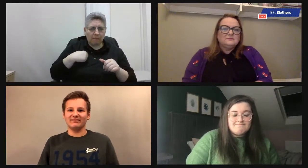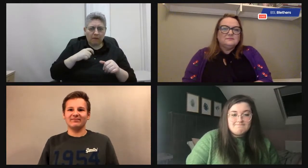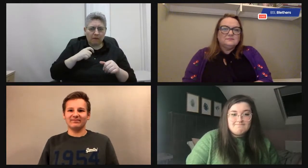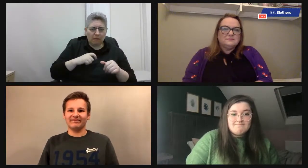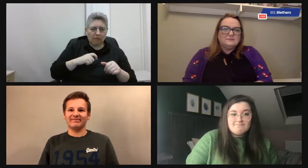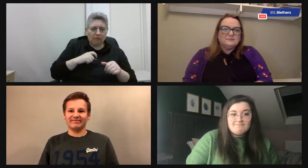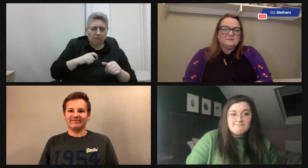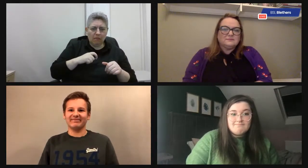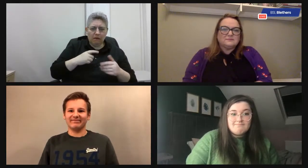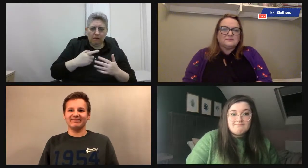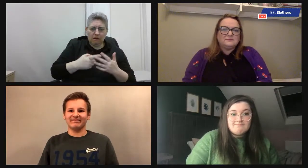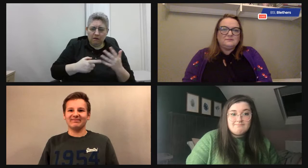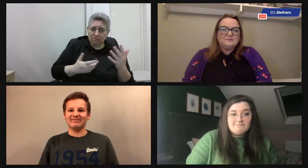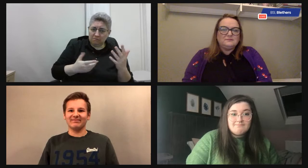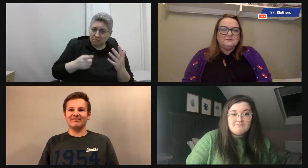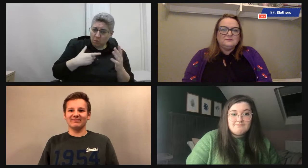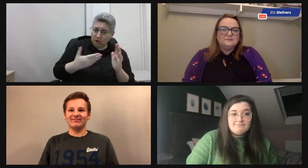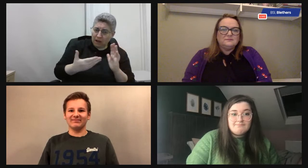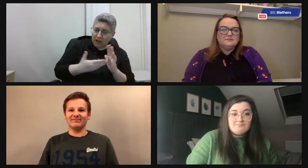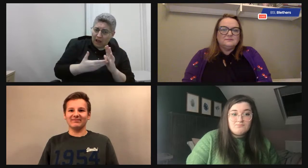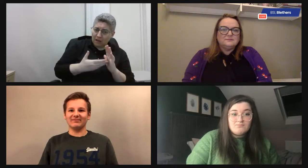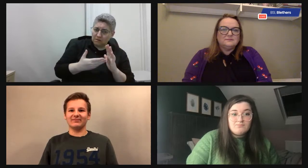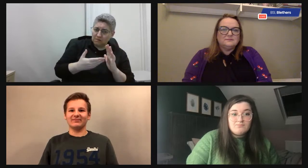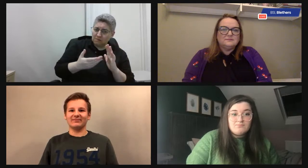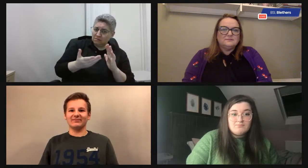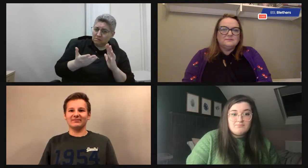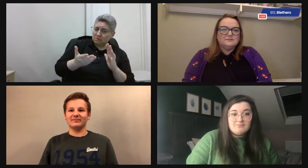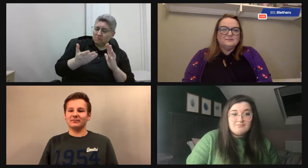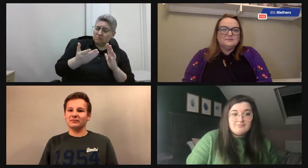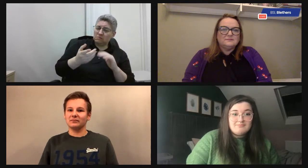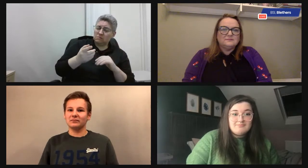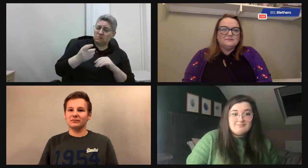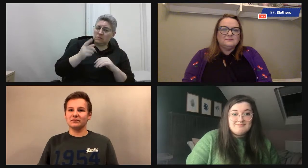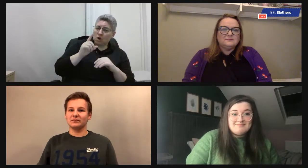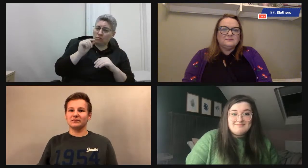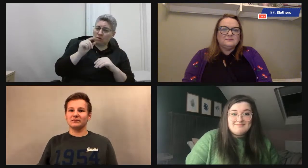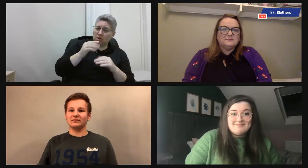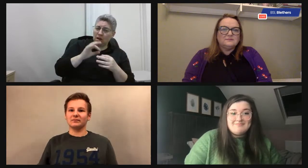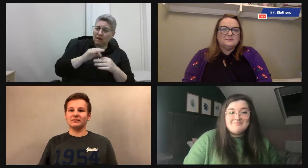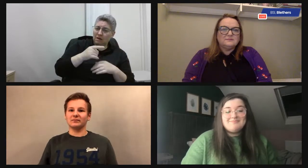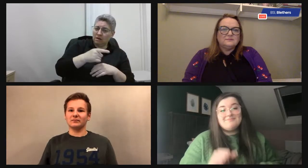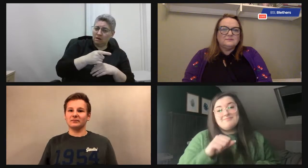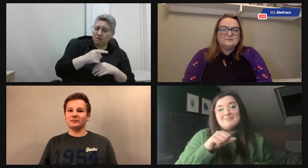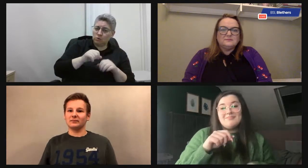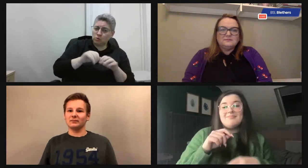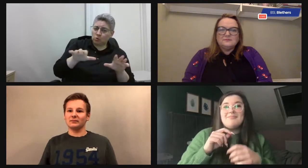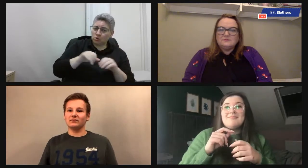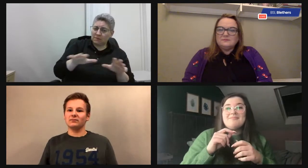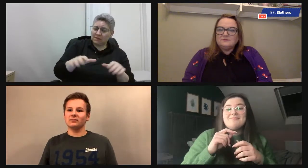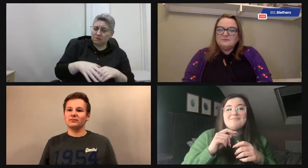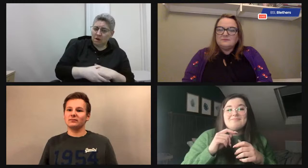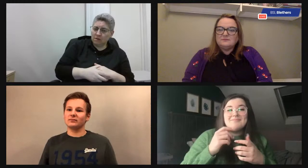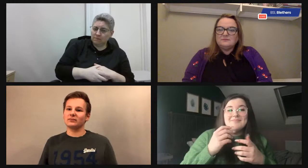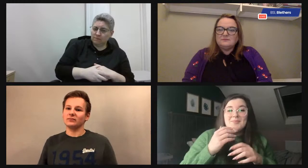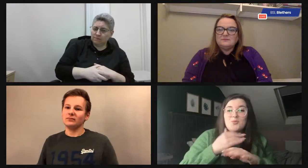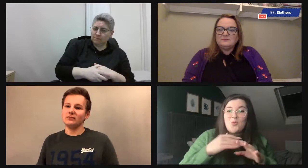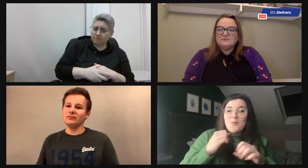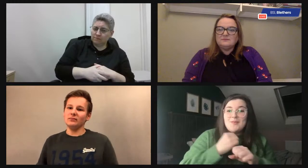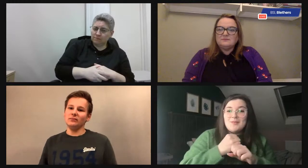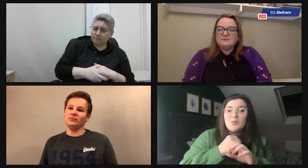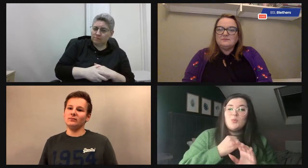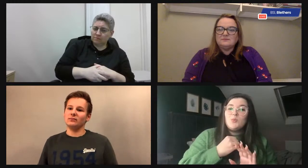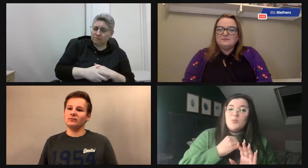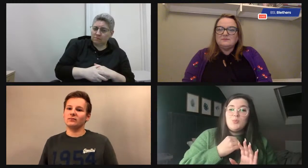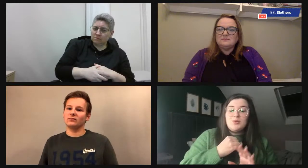if you don't get enough likes, then that Yeah. might affect your confidence. Yeah. Um, Erin, have you got anything to add to that